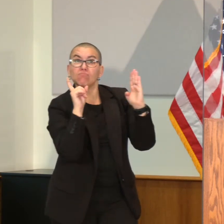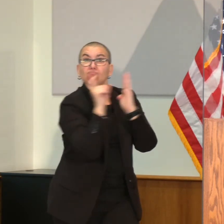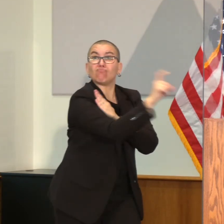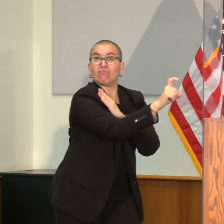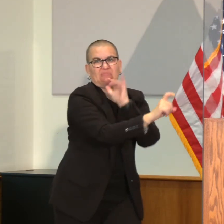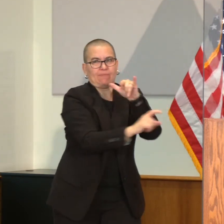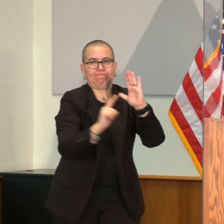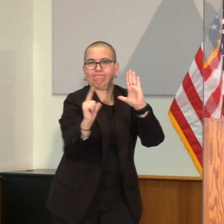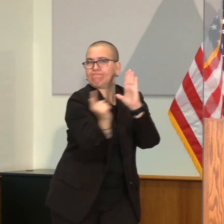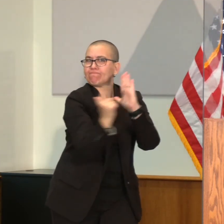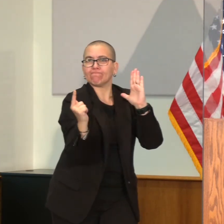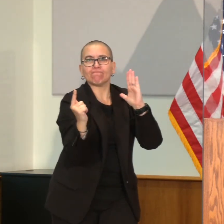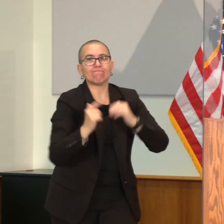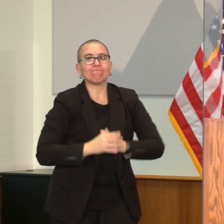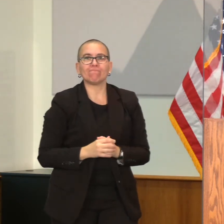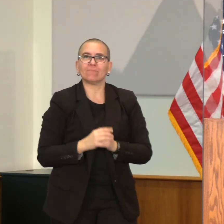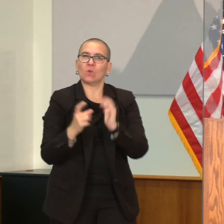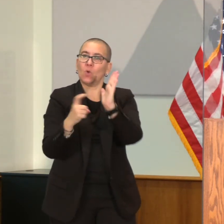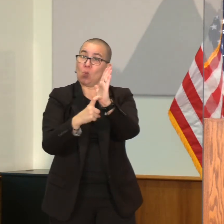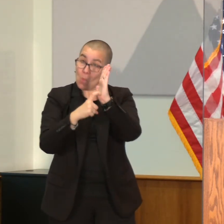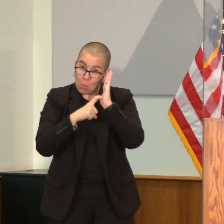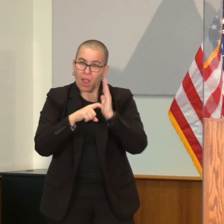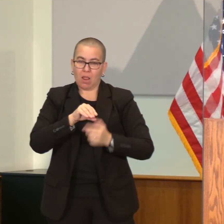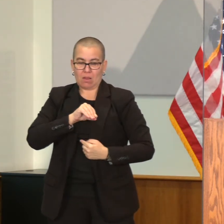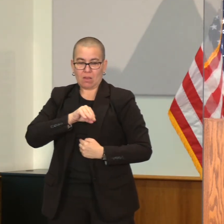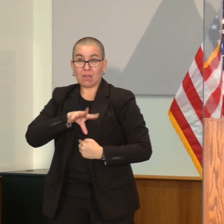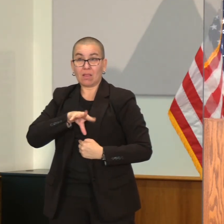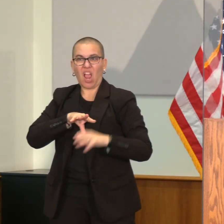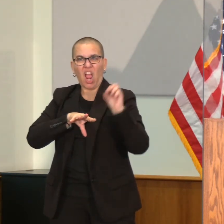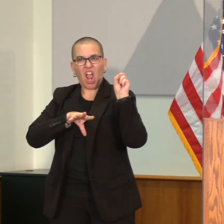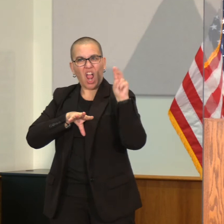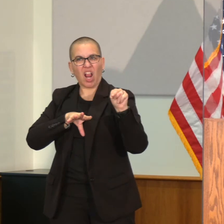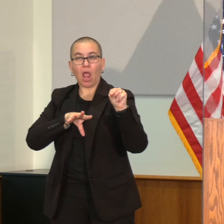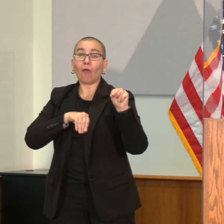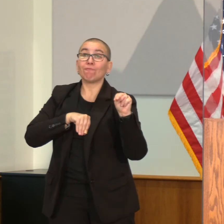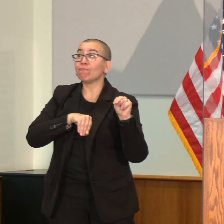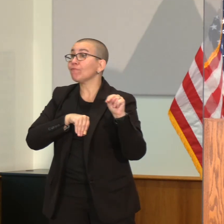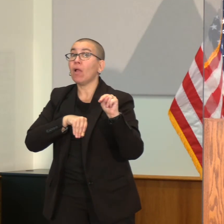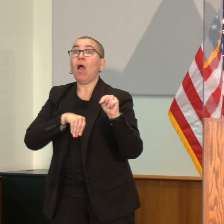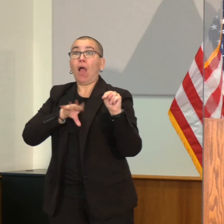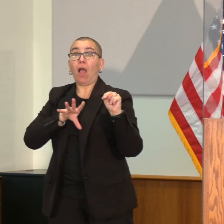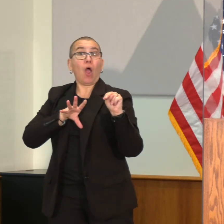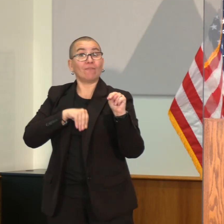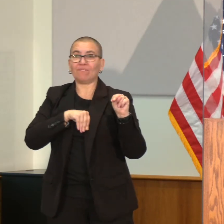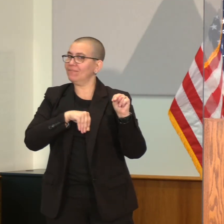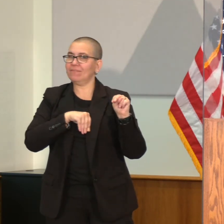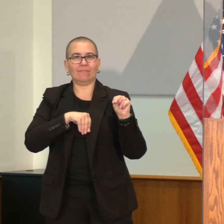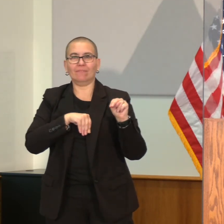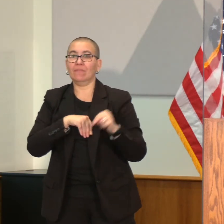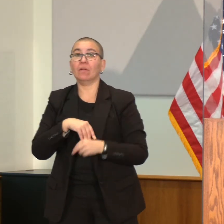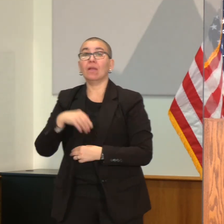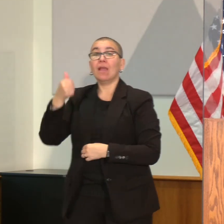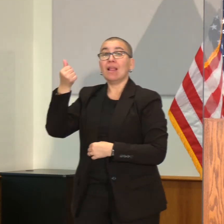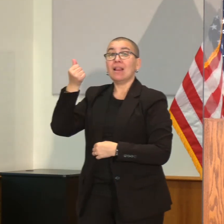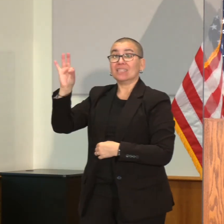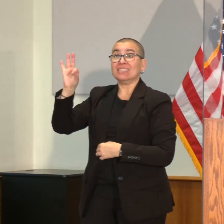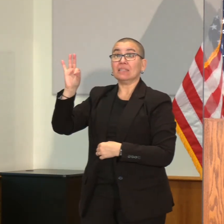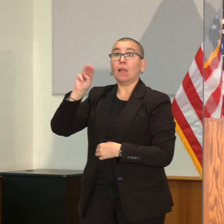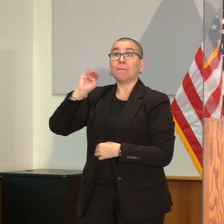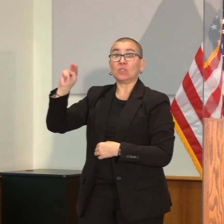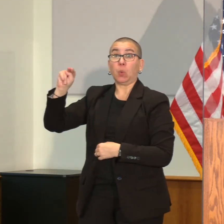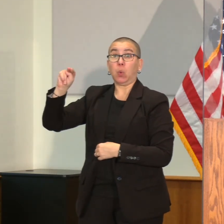body camera access. In 2019, the Minnesota House passed regulatory reform